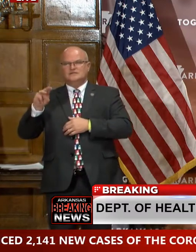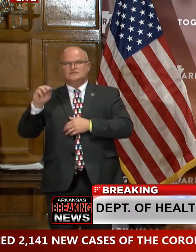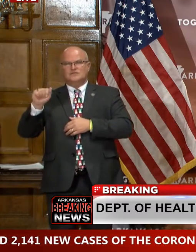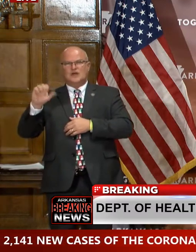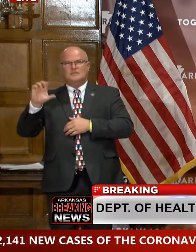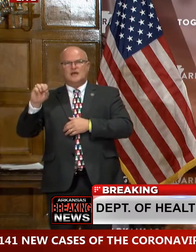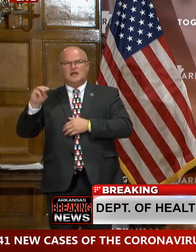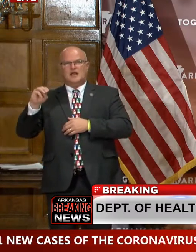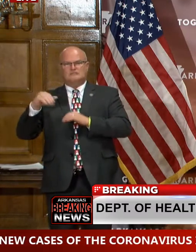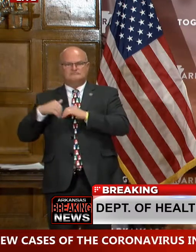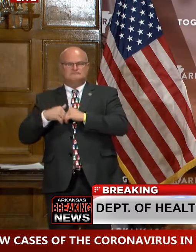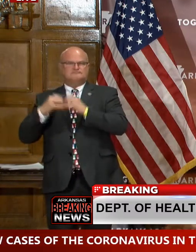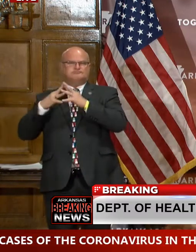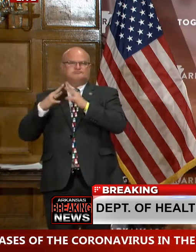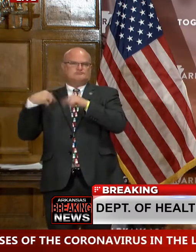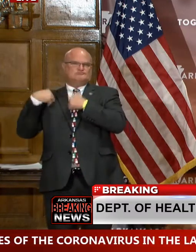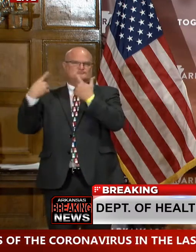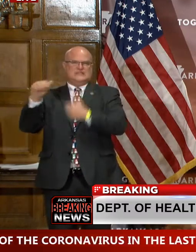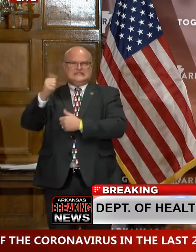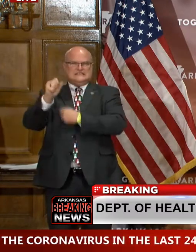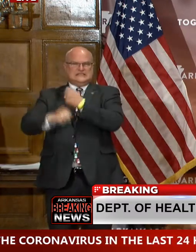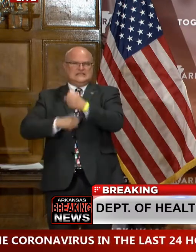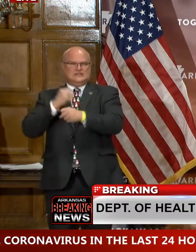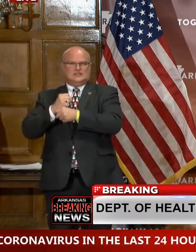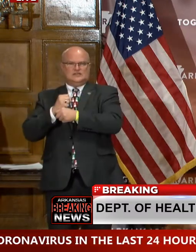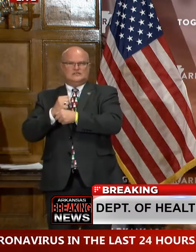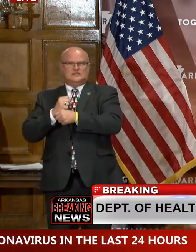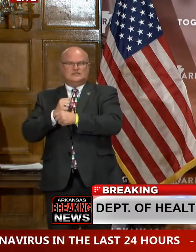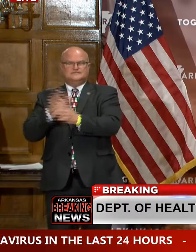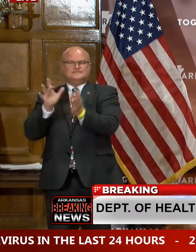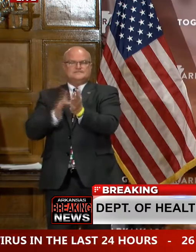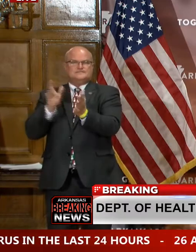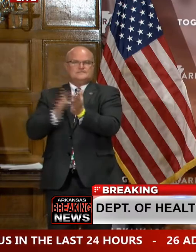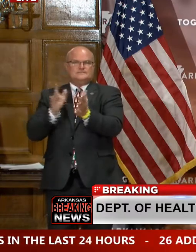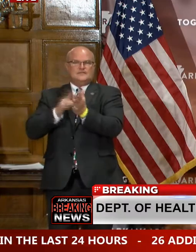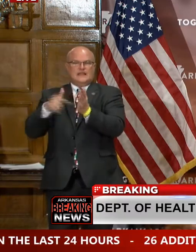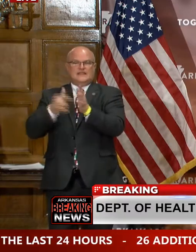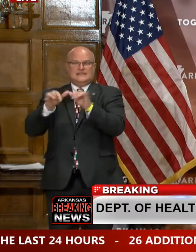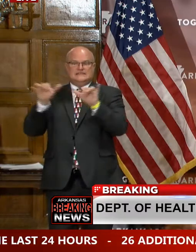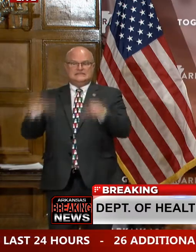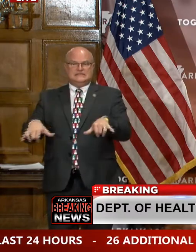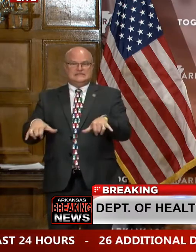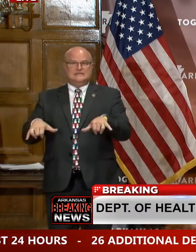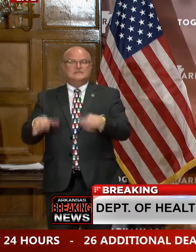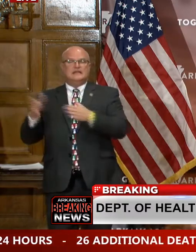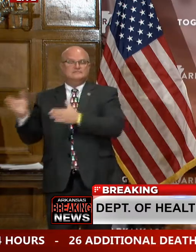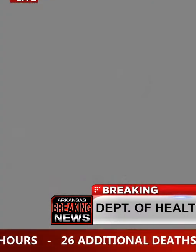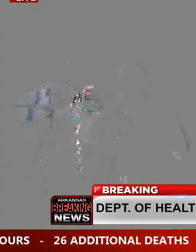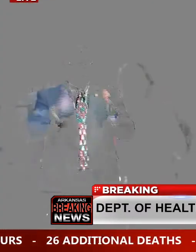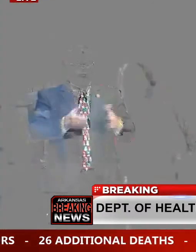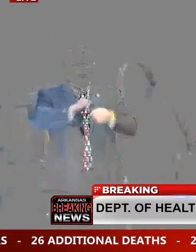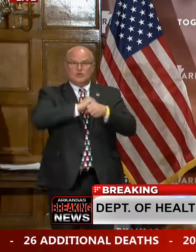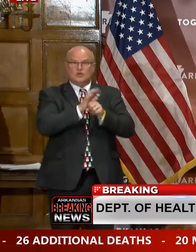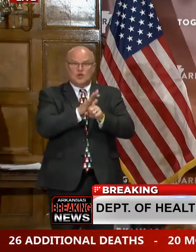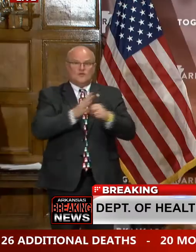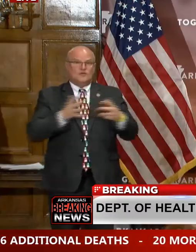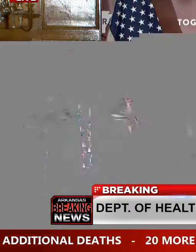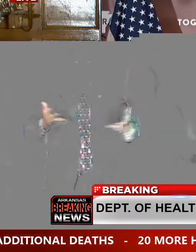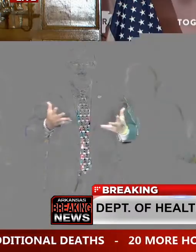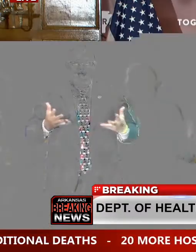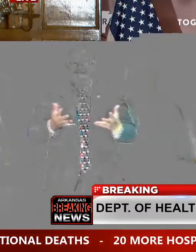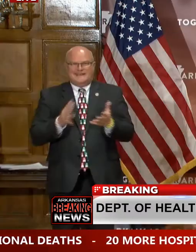place for over a decade. And so utilizing this system to move COVID patients, the thought behind that was that the